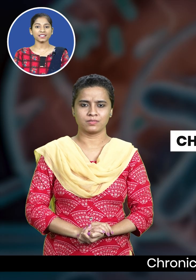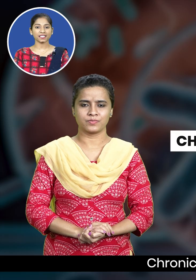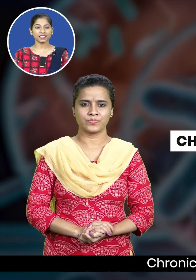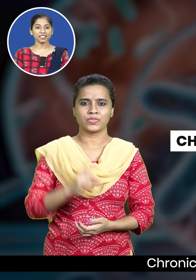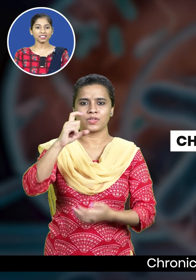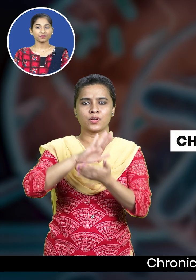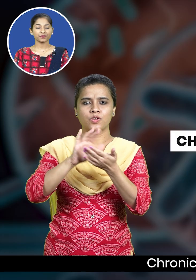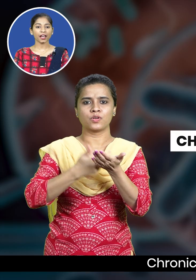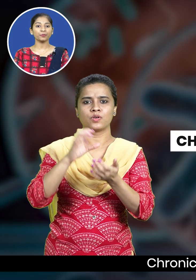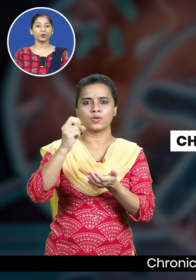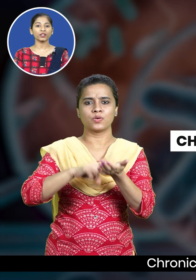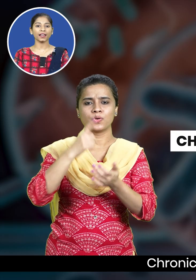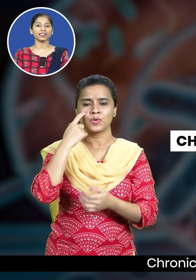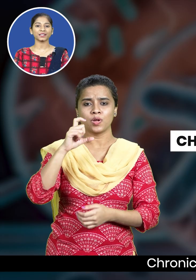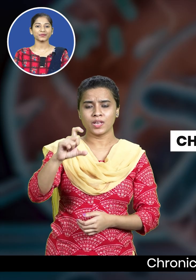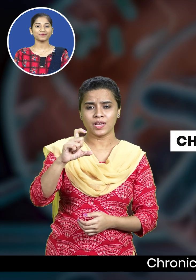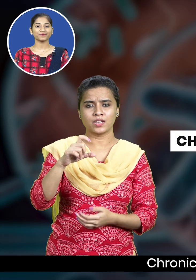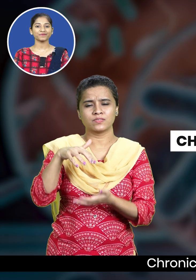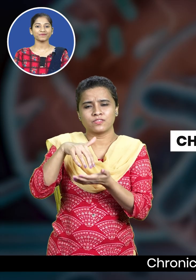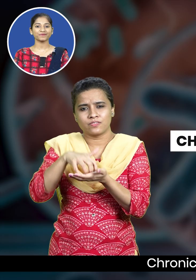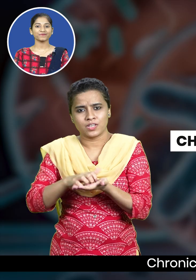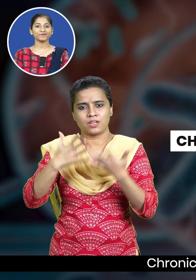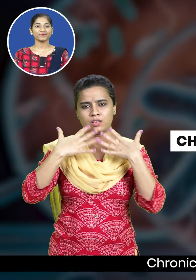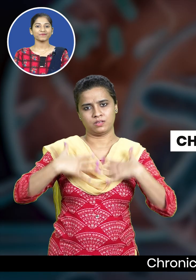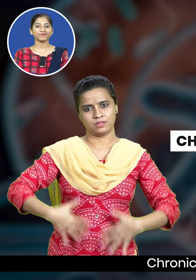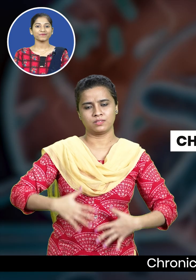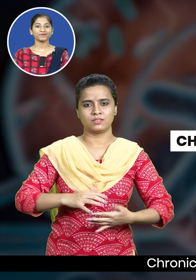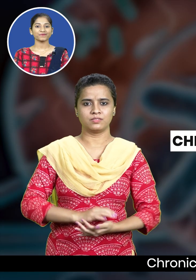Chronic diseases and poor health.